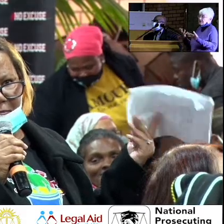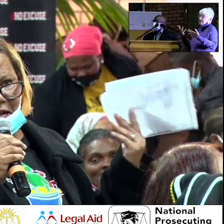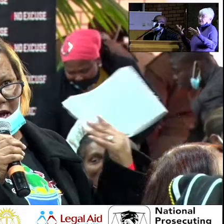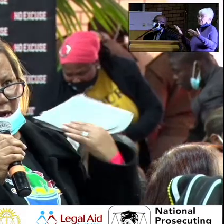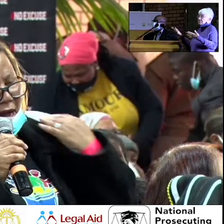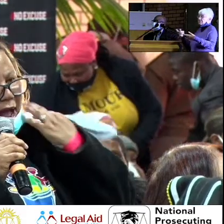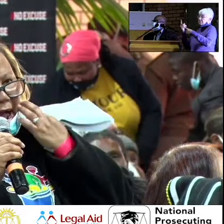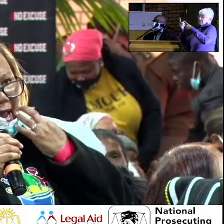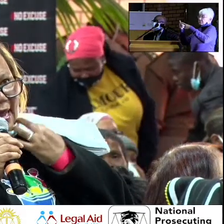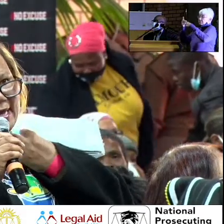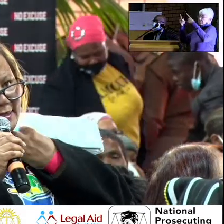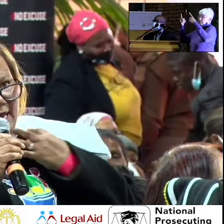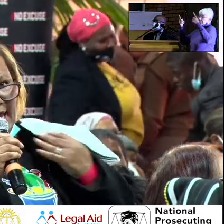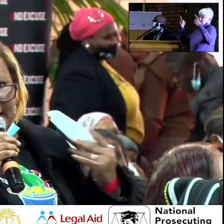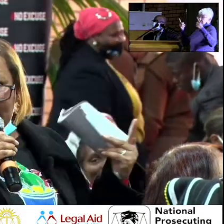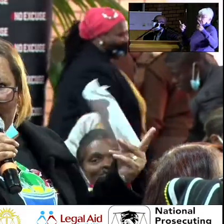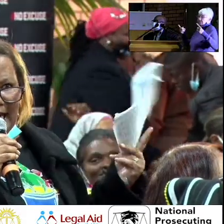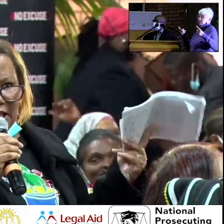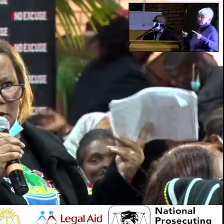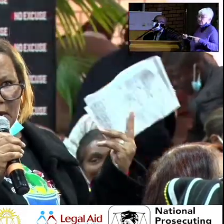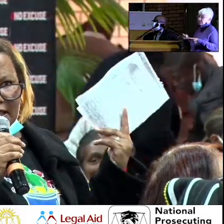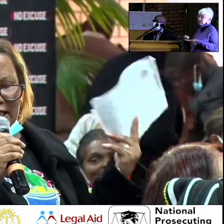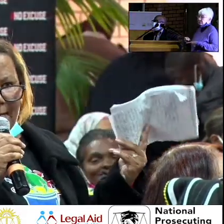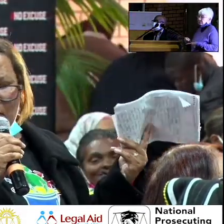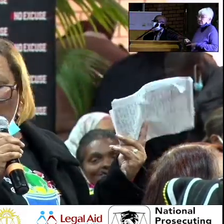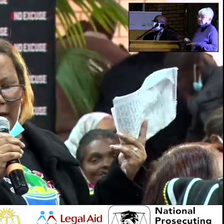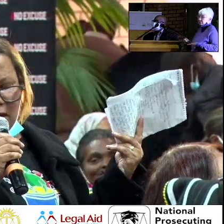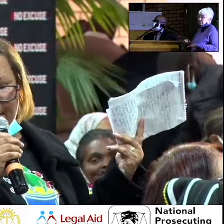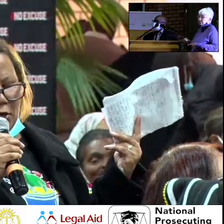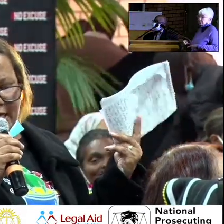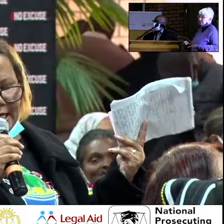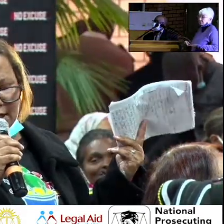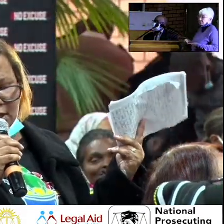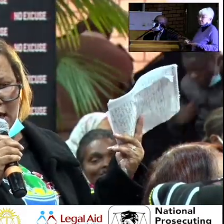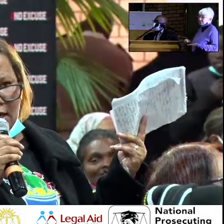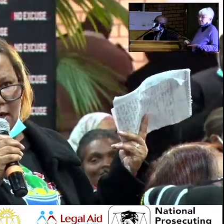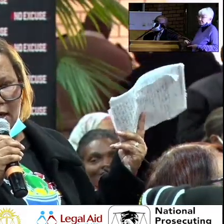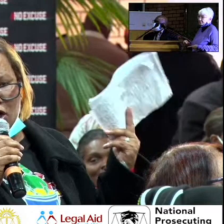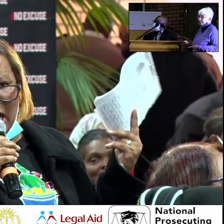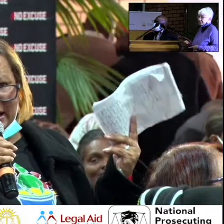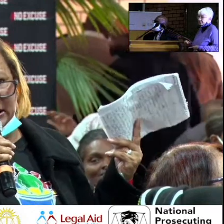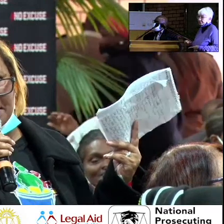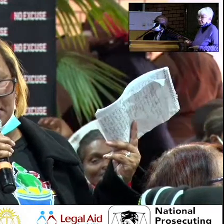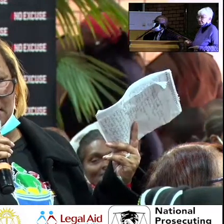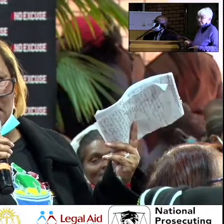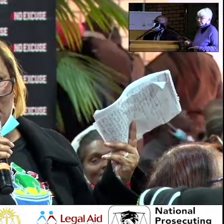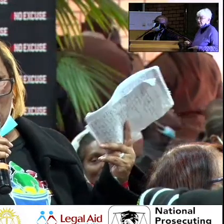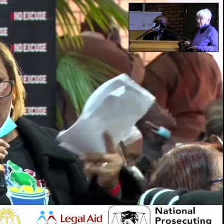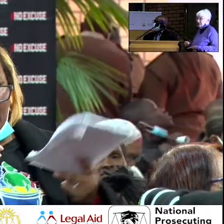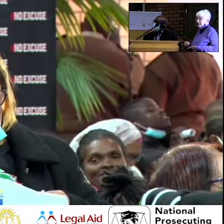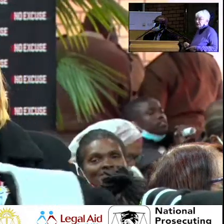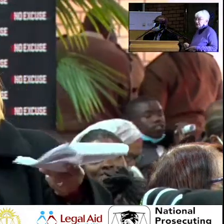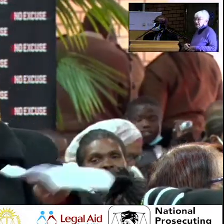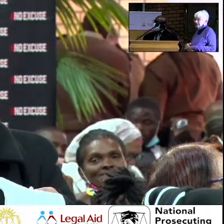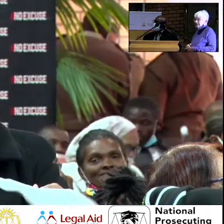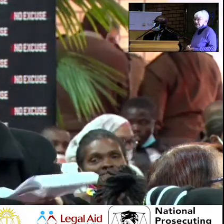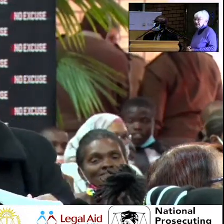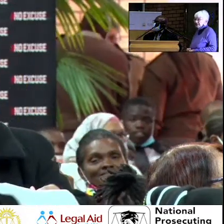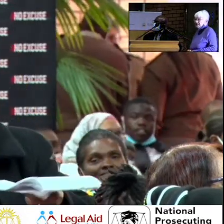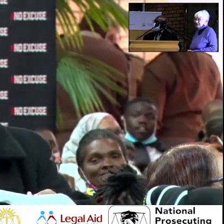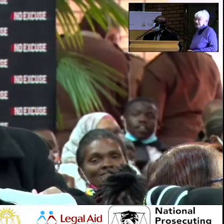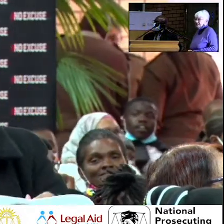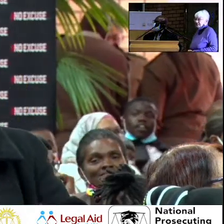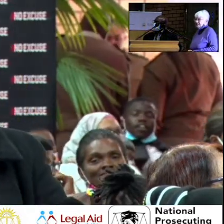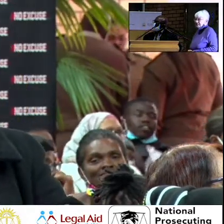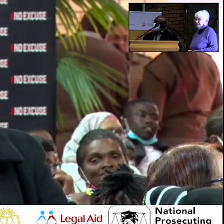services in Belhar. I had an engagement with one police constable who engaged me when